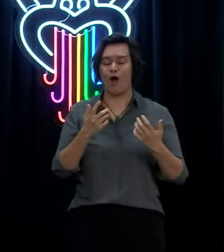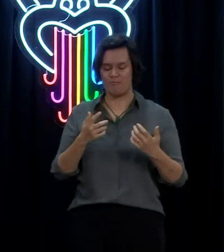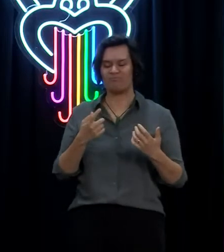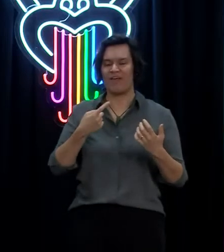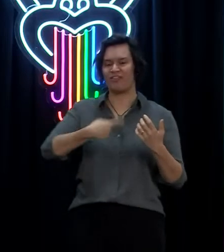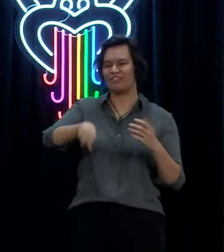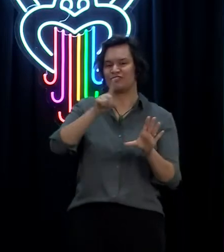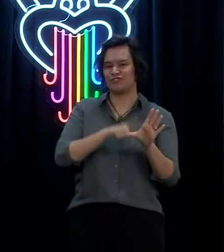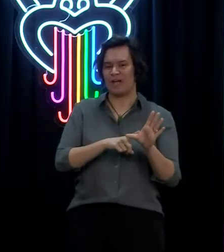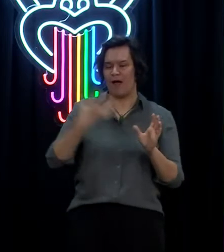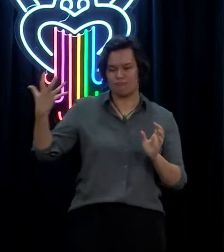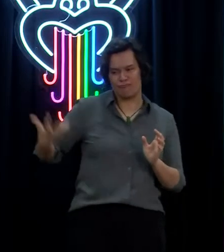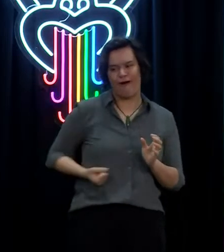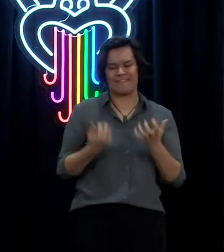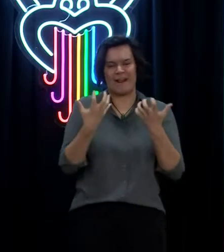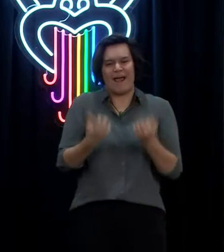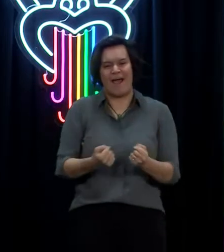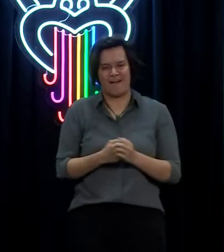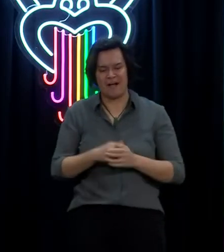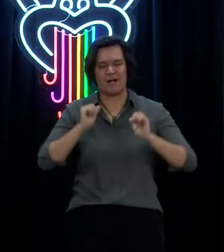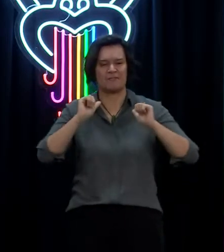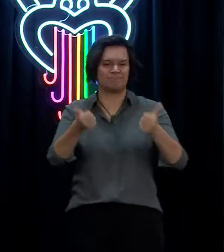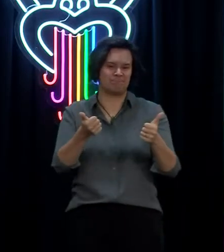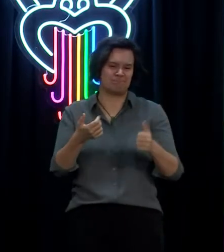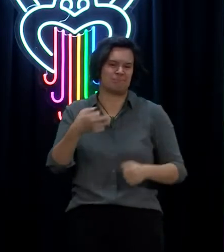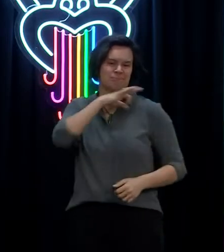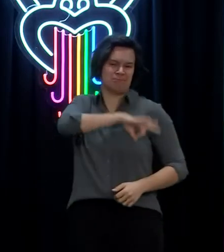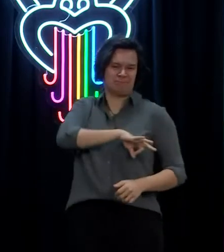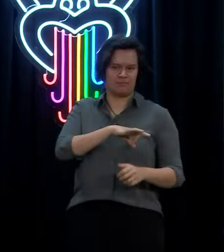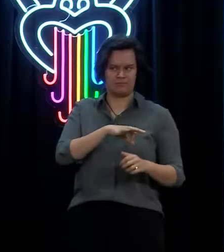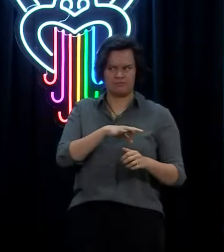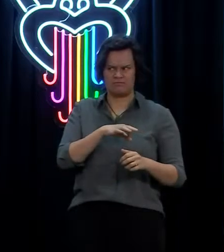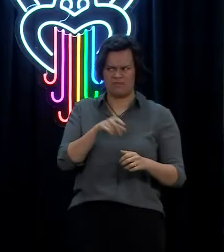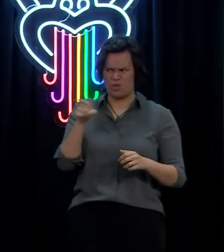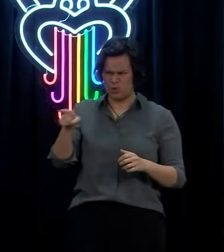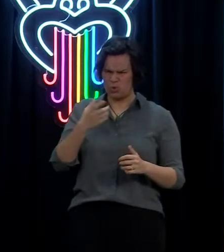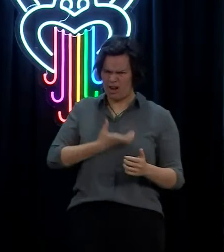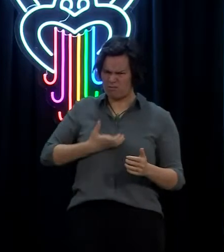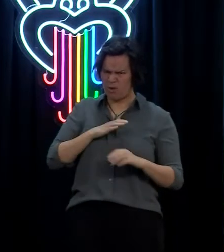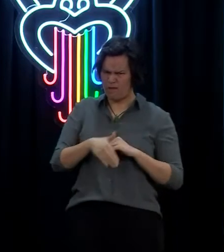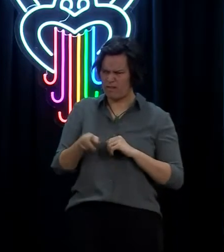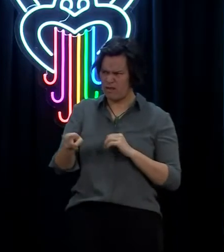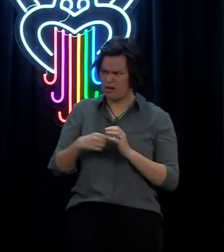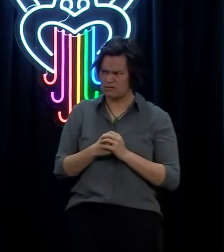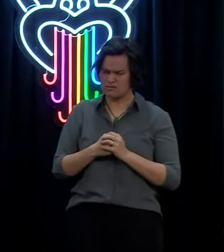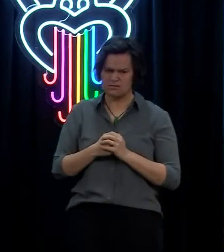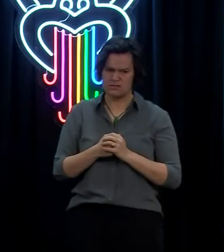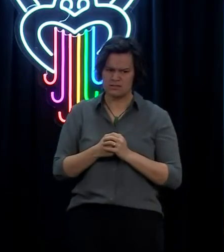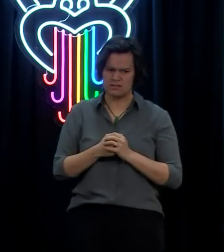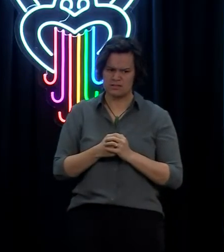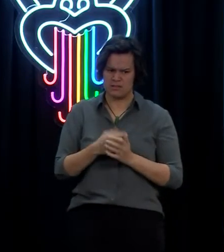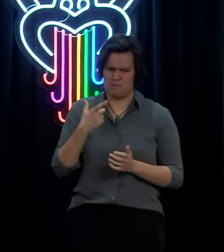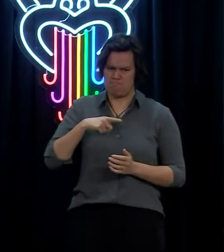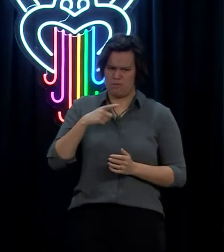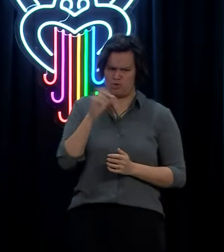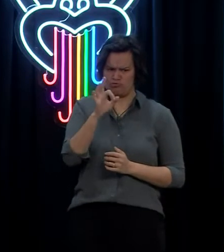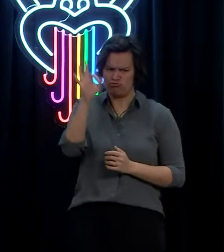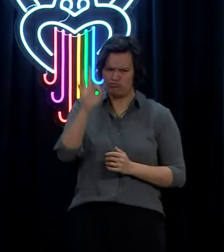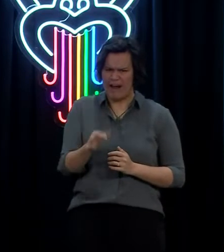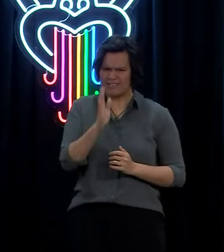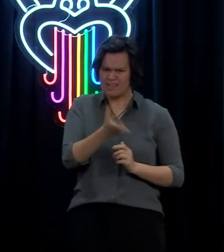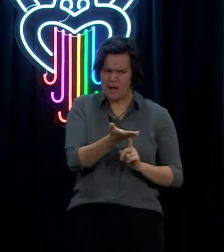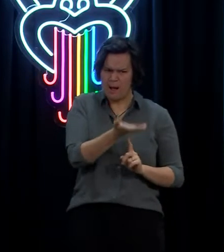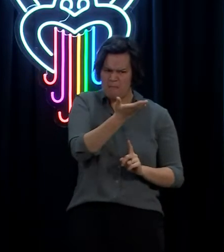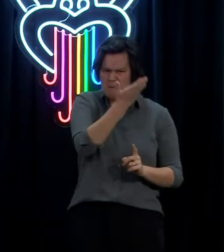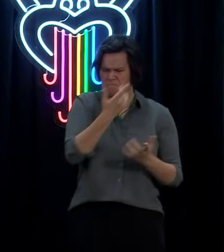the bank. I mean, is this something you're comfortable with? Well, there's always big questions in the public debate